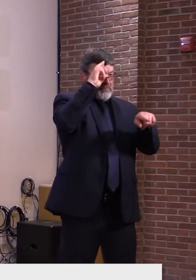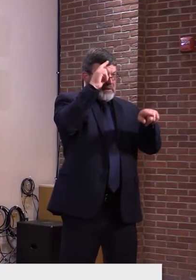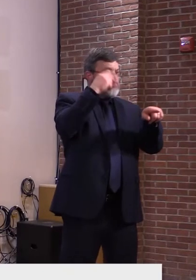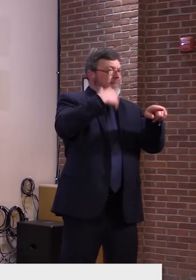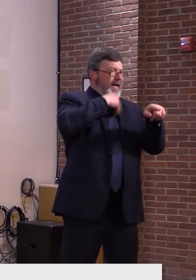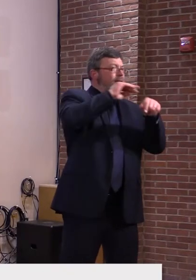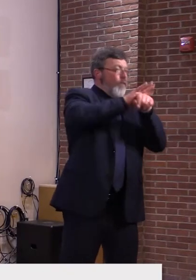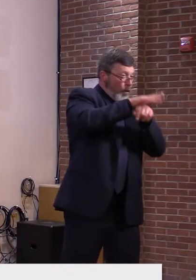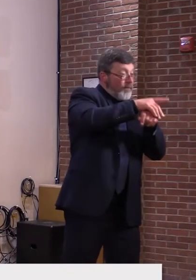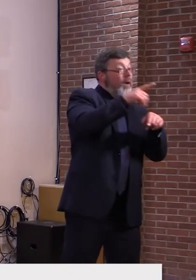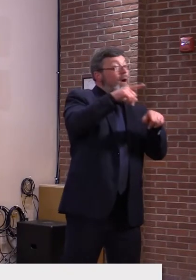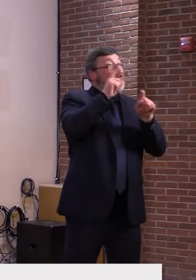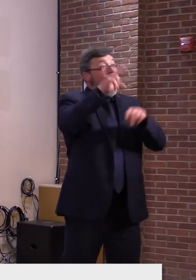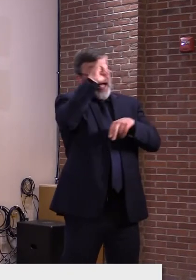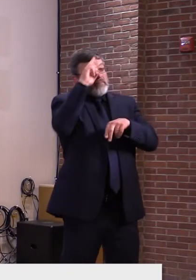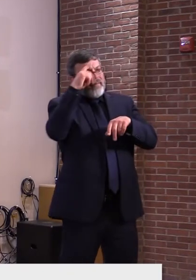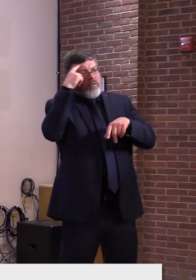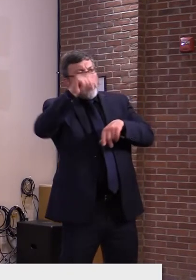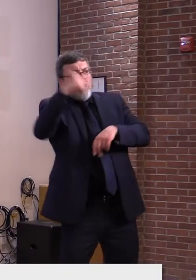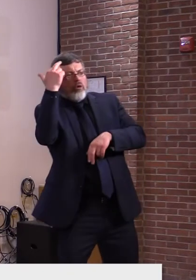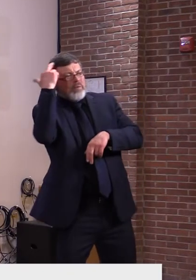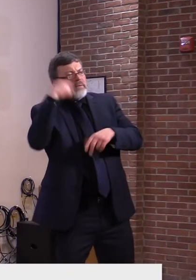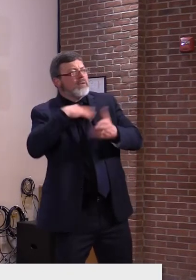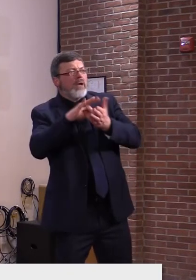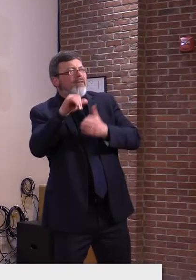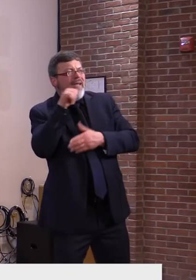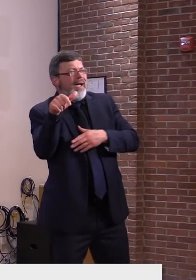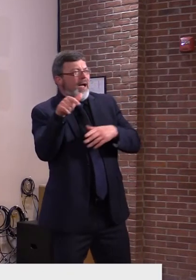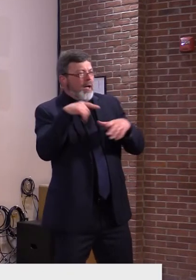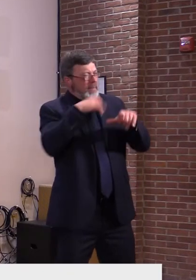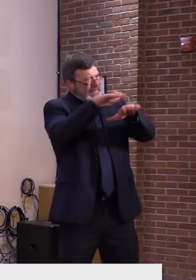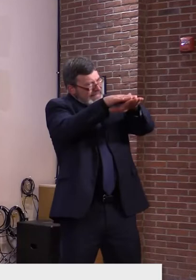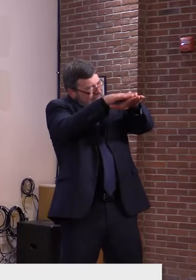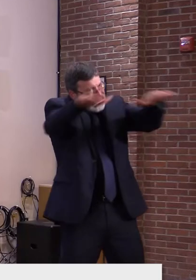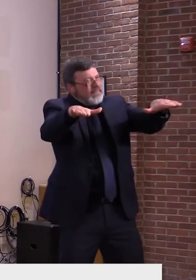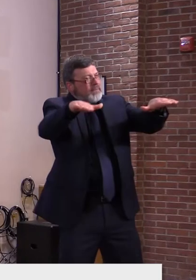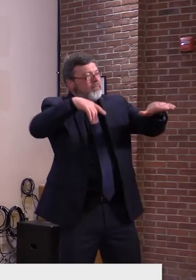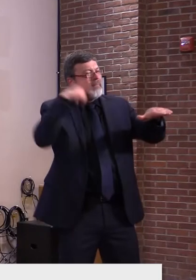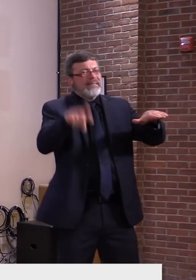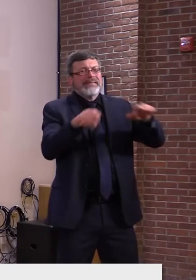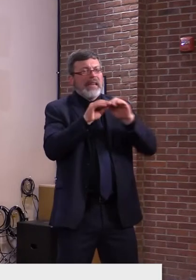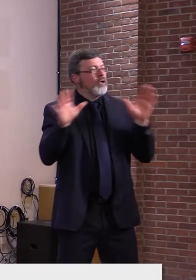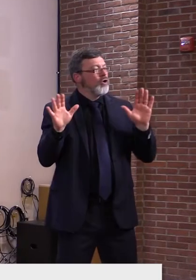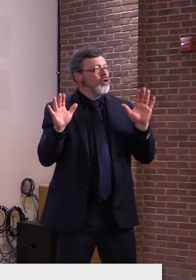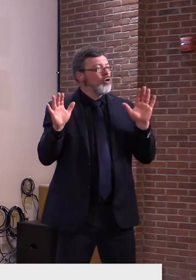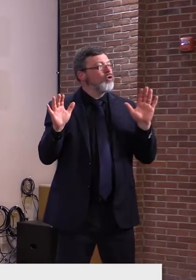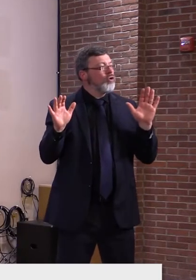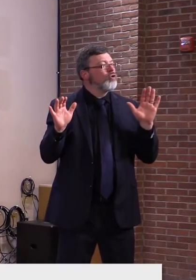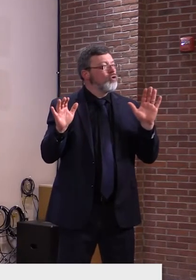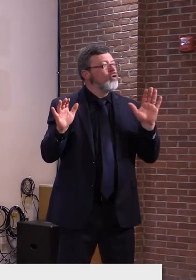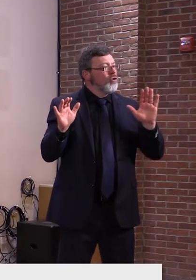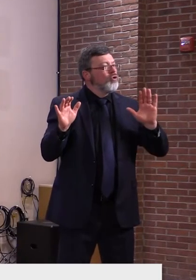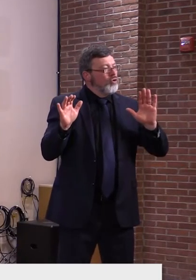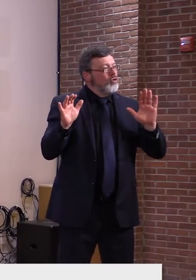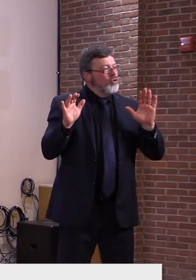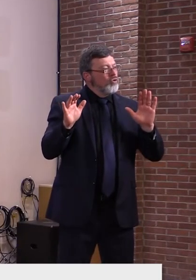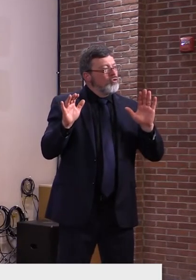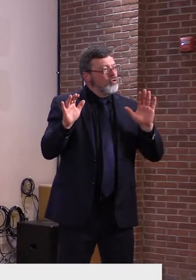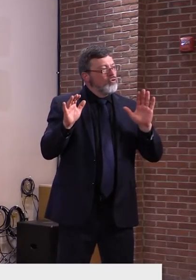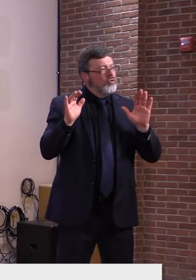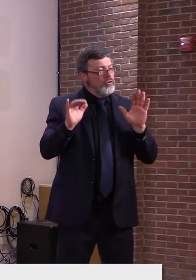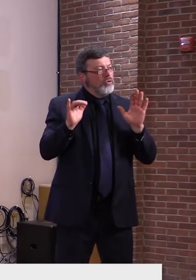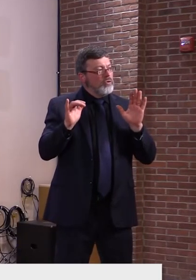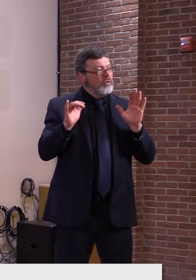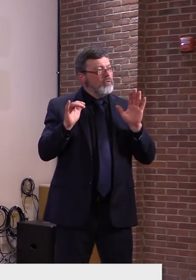compare apples to apples, you would take 50% of our number of people in the hospital in Vermont and compare